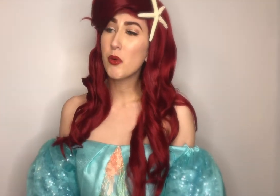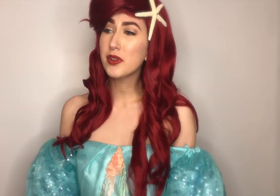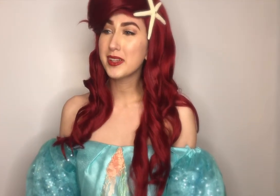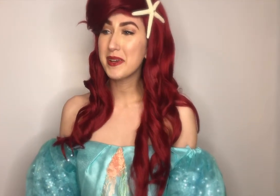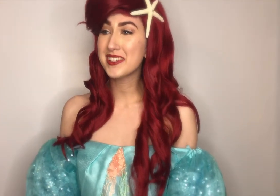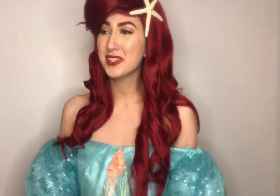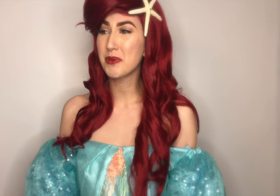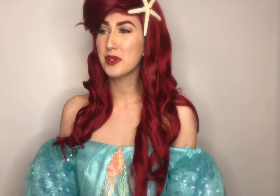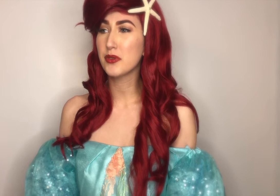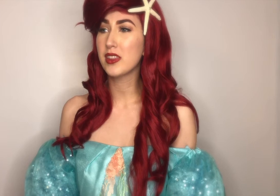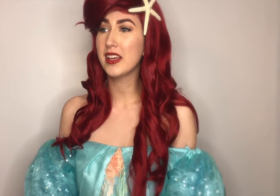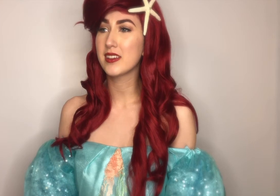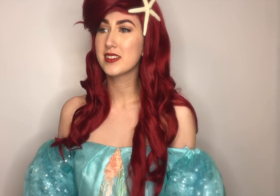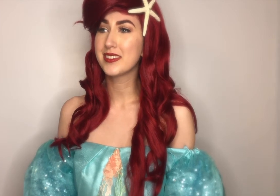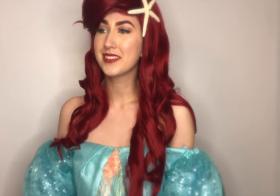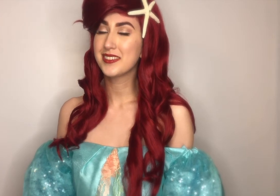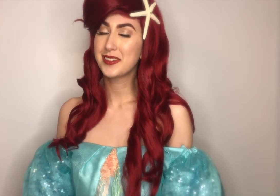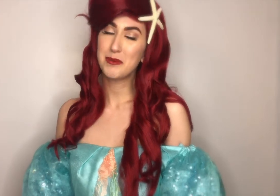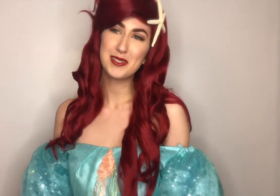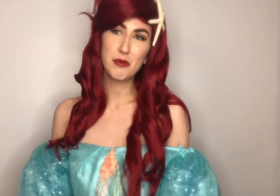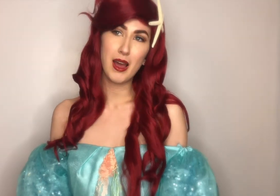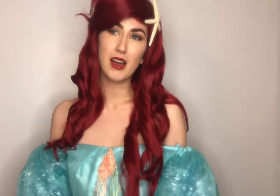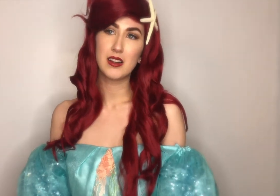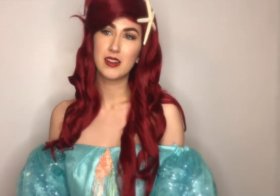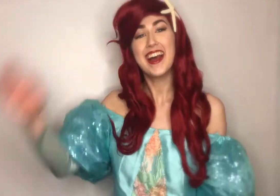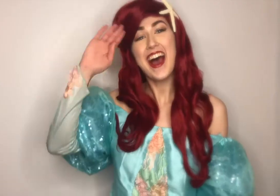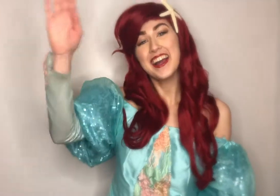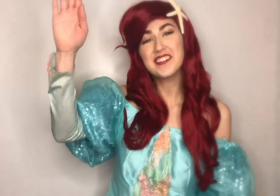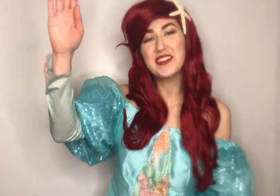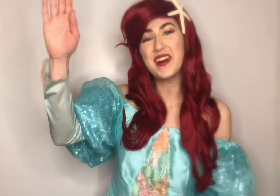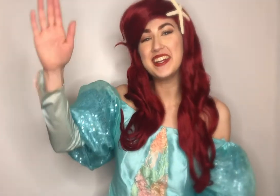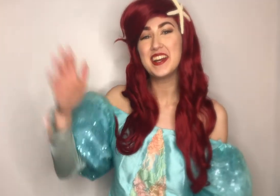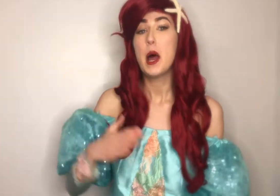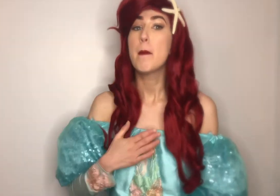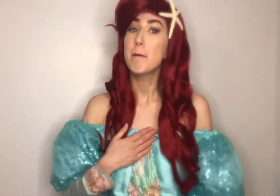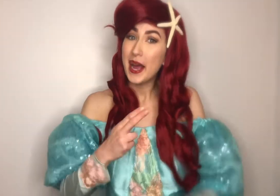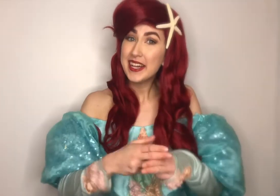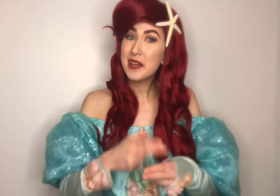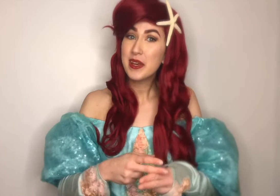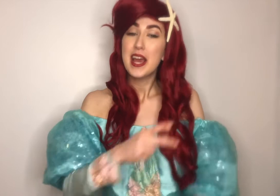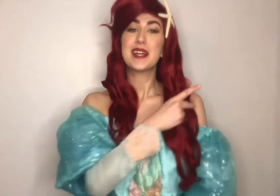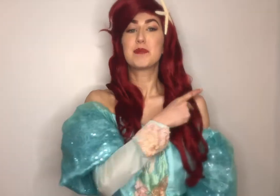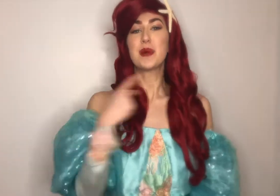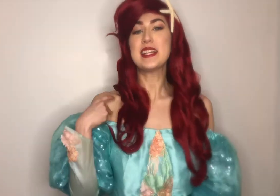world that makes such wonderful things could be so bad. Hi everyone, my name is